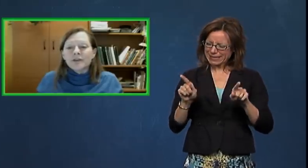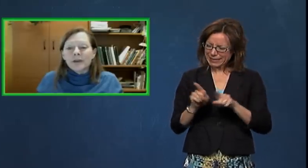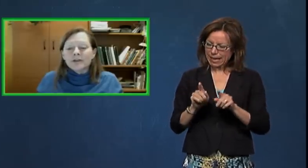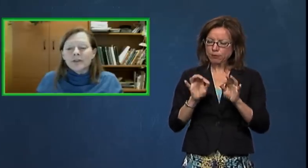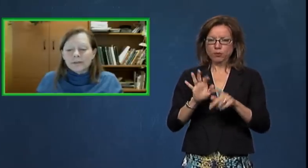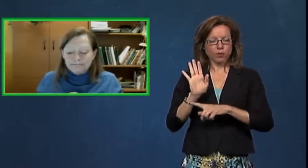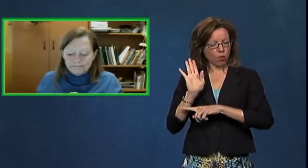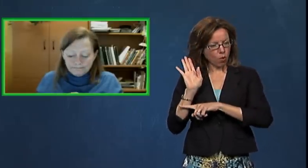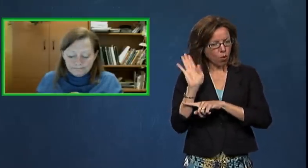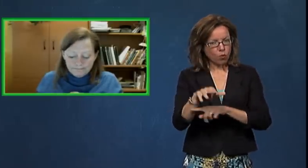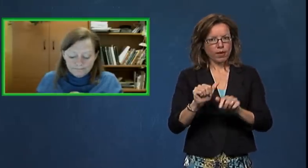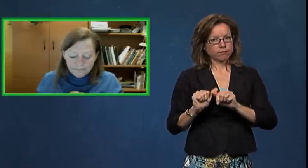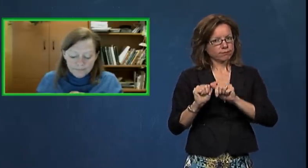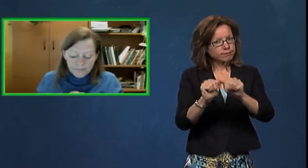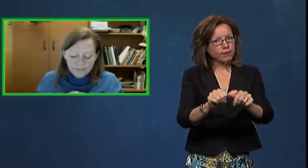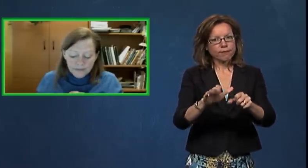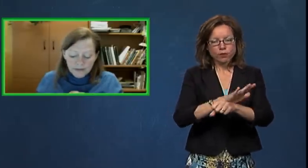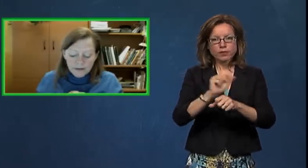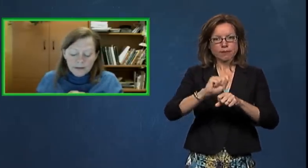entire semester.